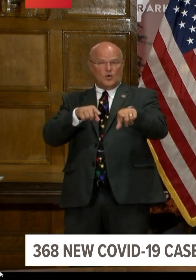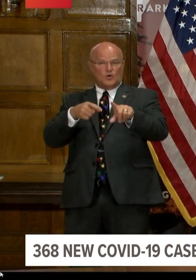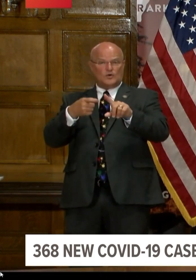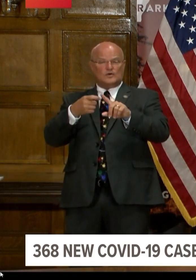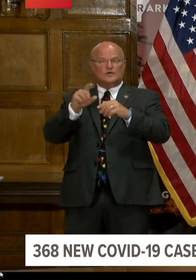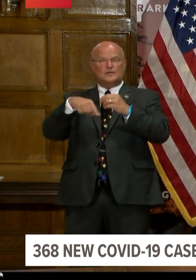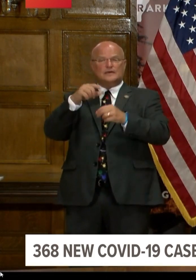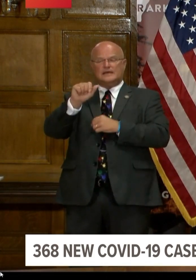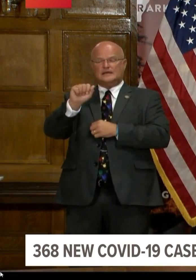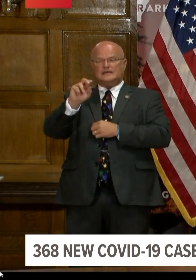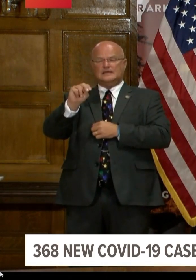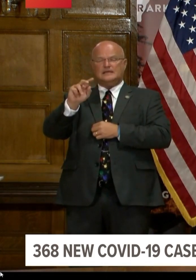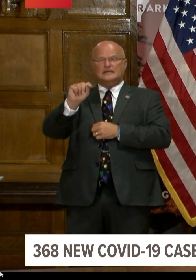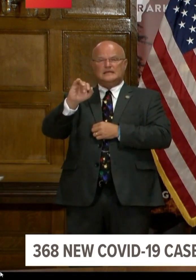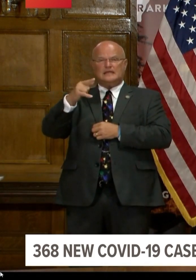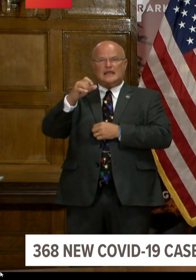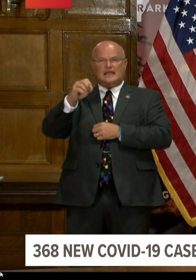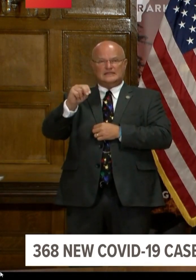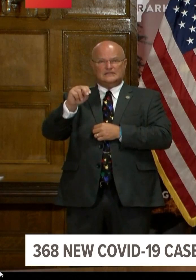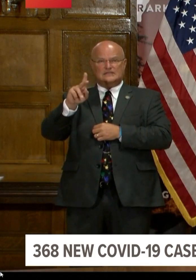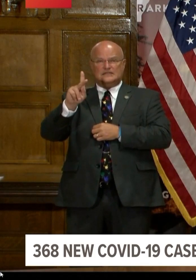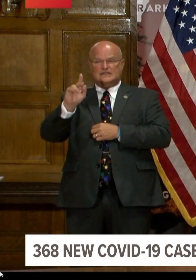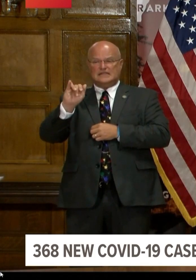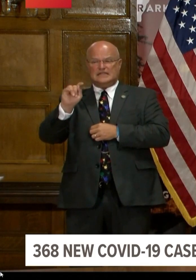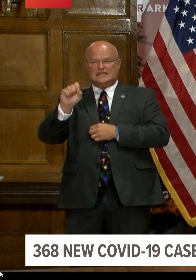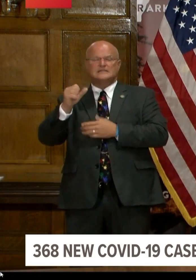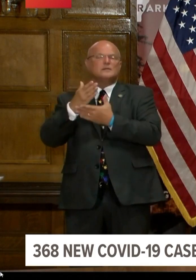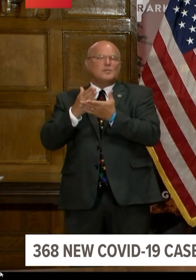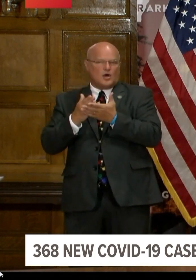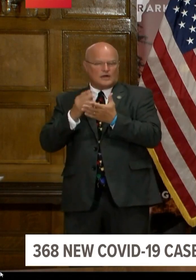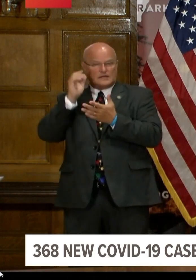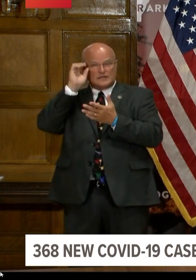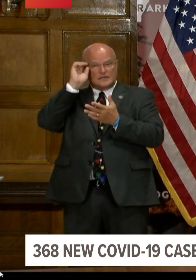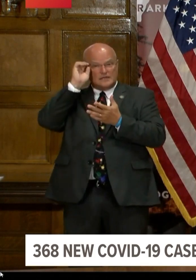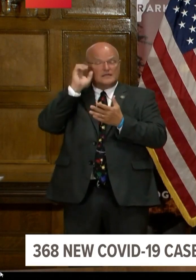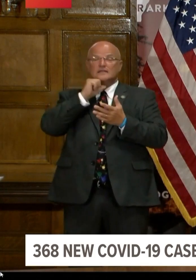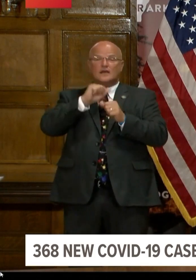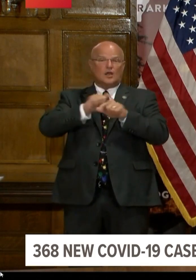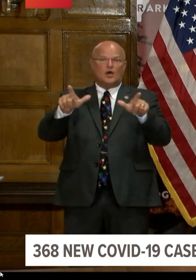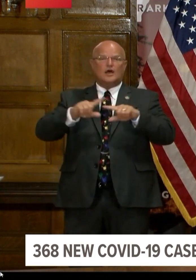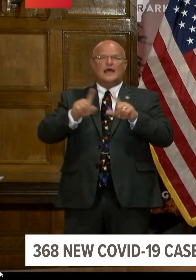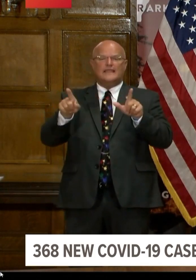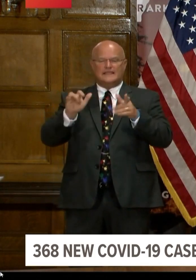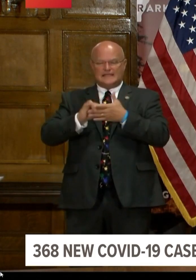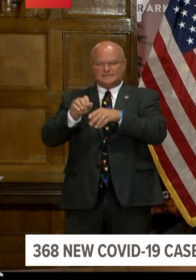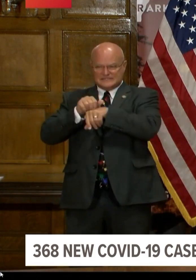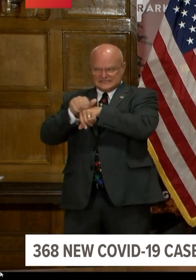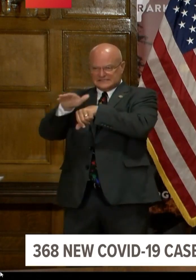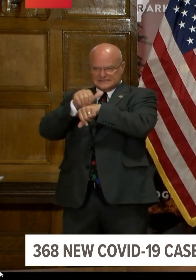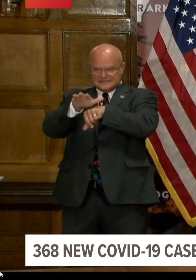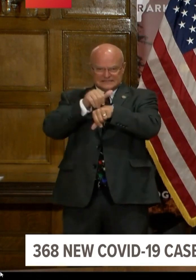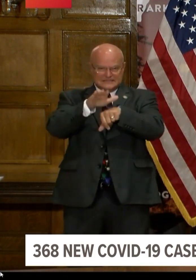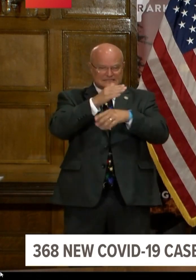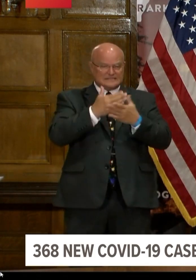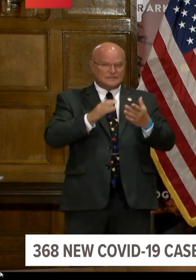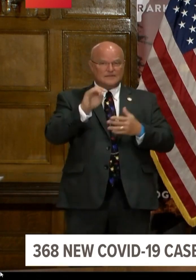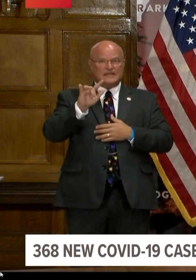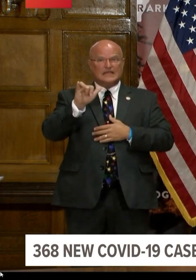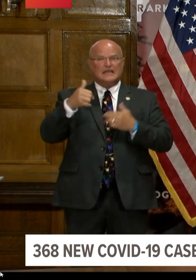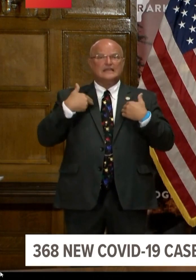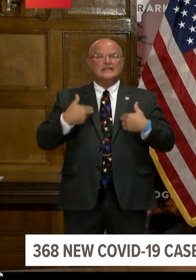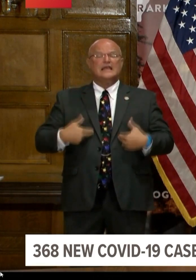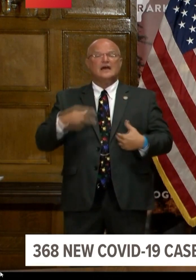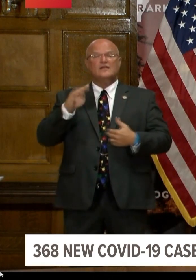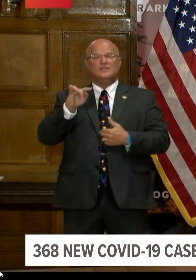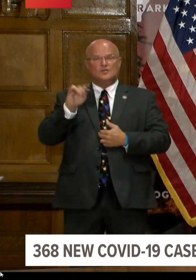of antigen kits, a partial order, and so that has been deployed to some of our county health